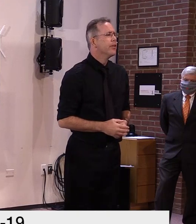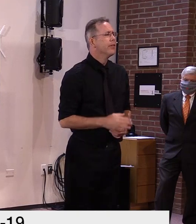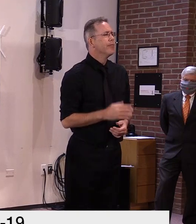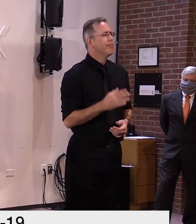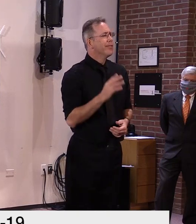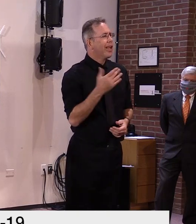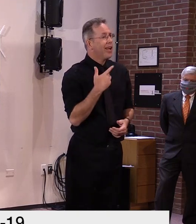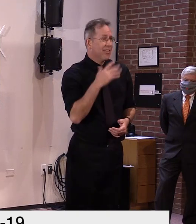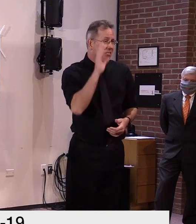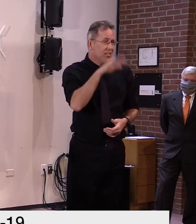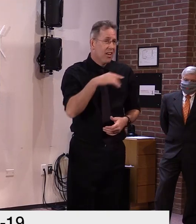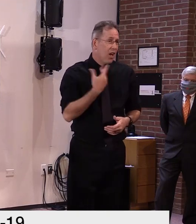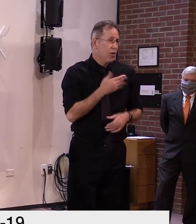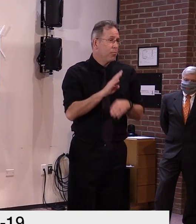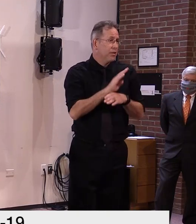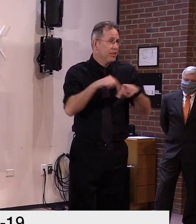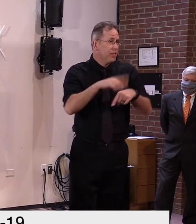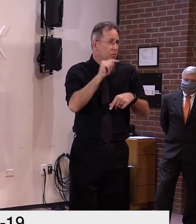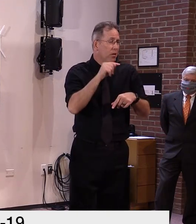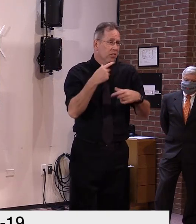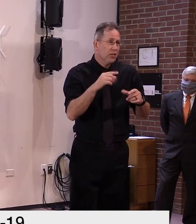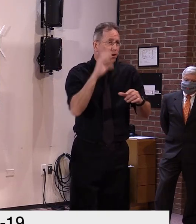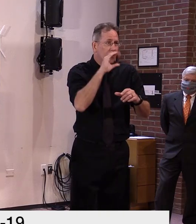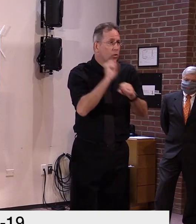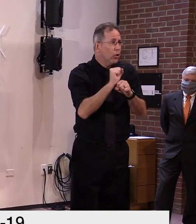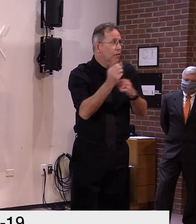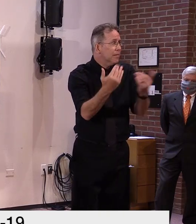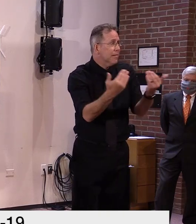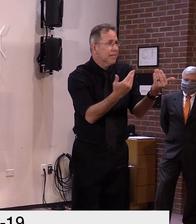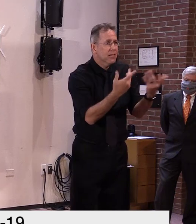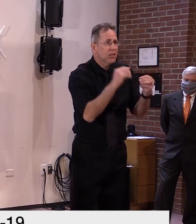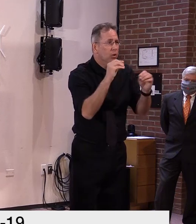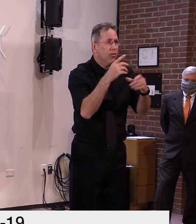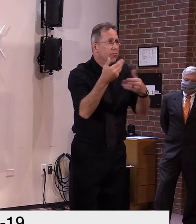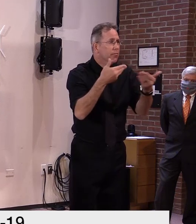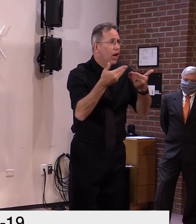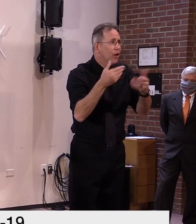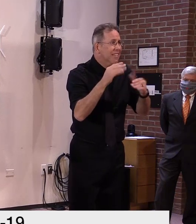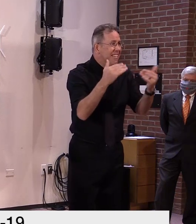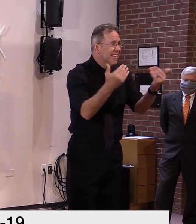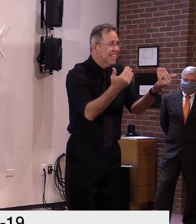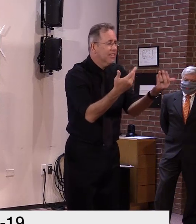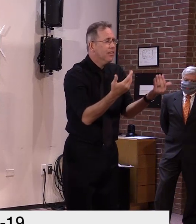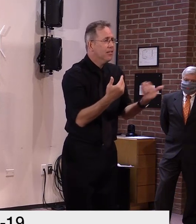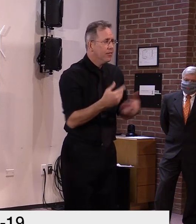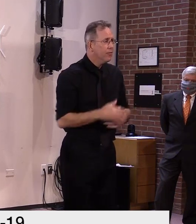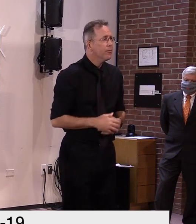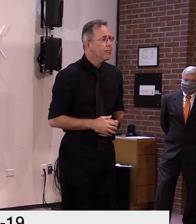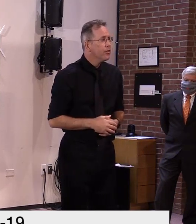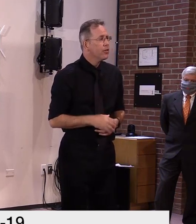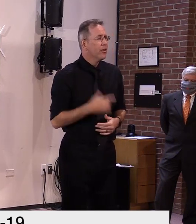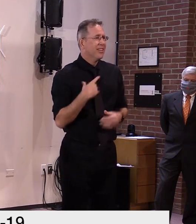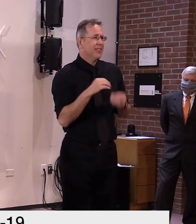are looking to reopen or staff up, and there is a shortage of workers right now looking.